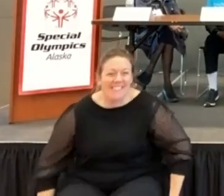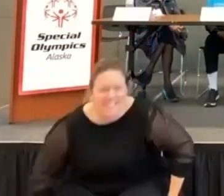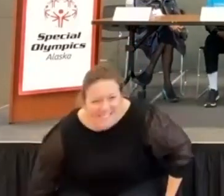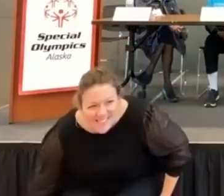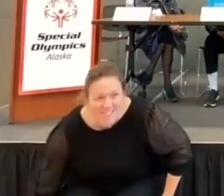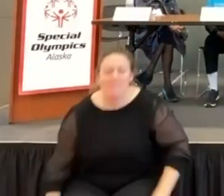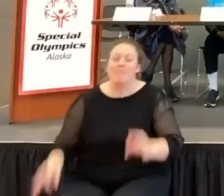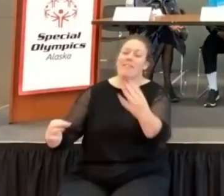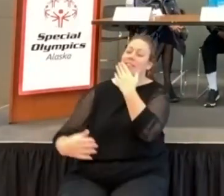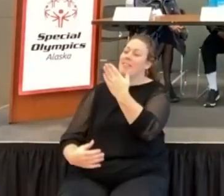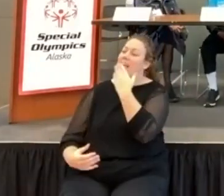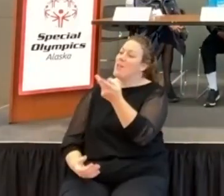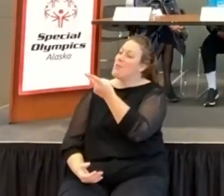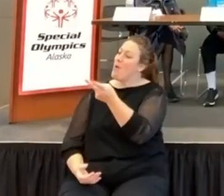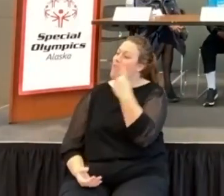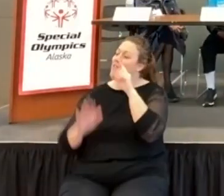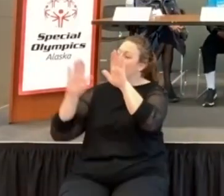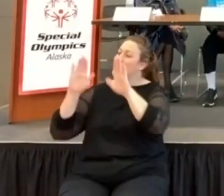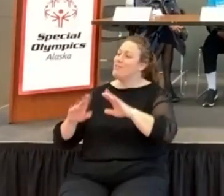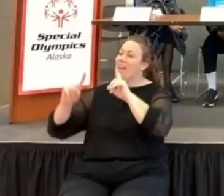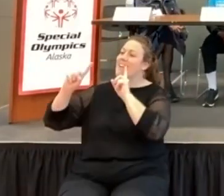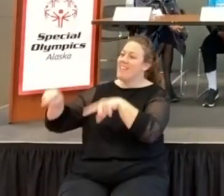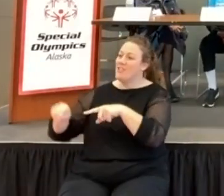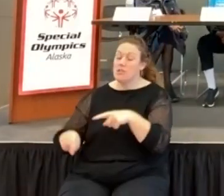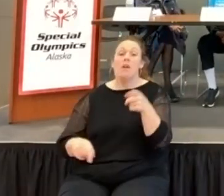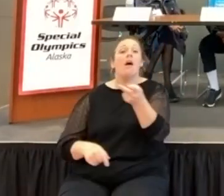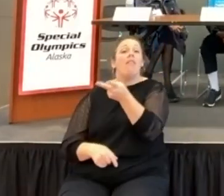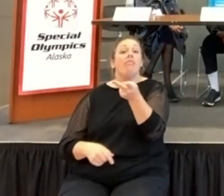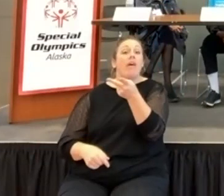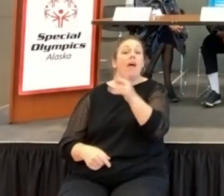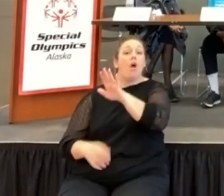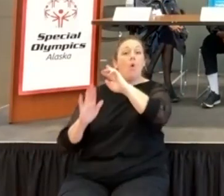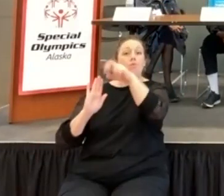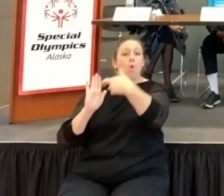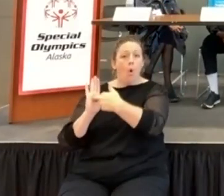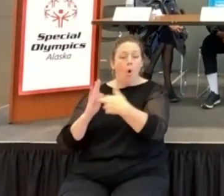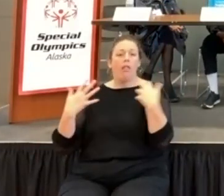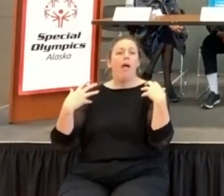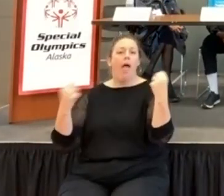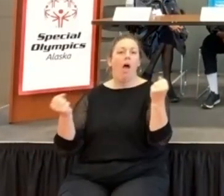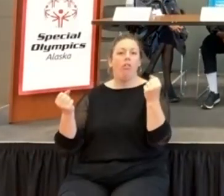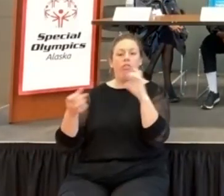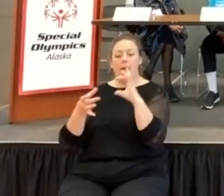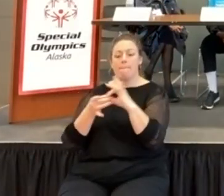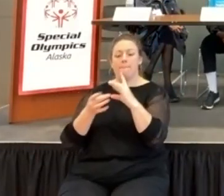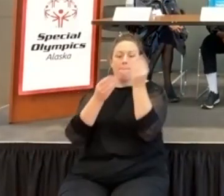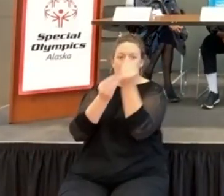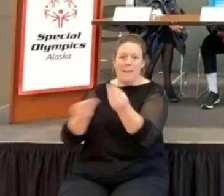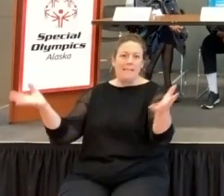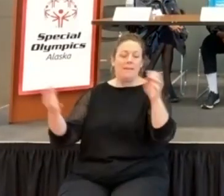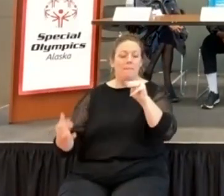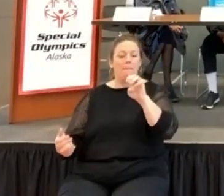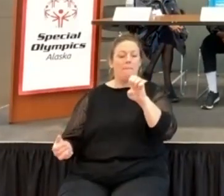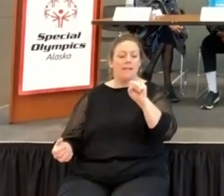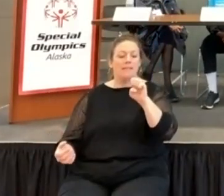Thank you both for those excellent answers. They are health messengers and they have T-shirts on underneath these T-shirts that show